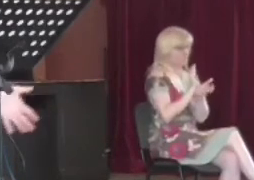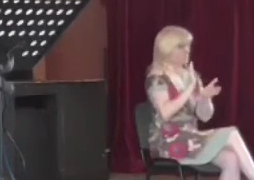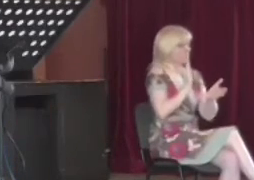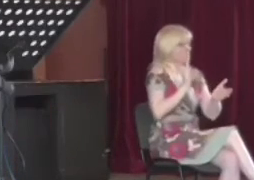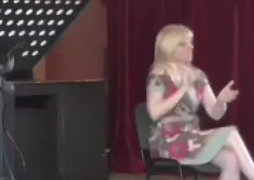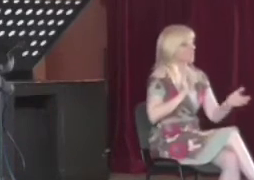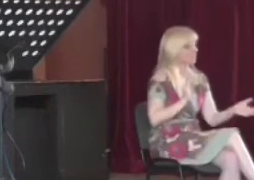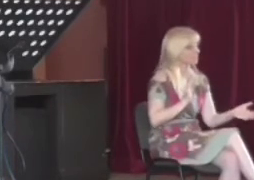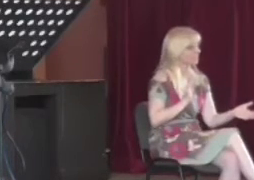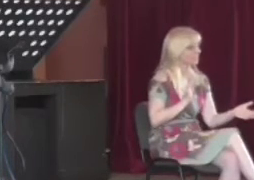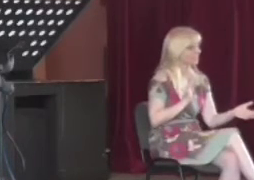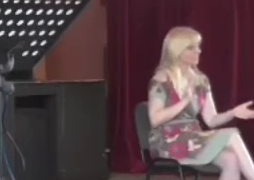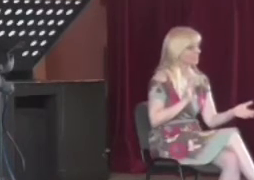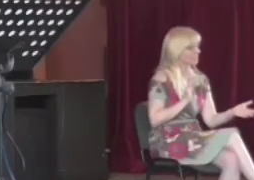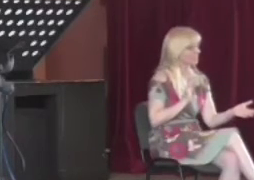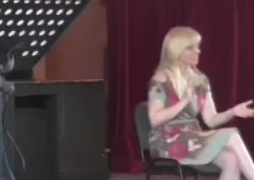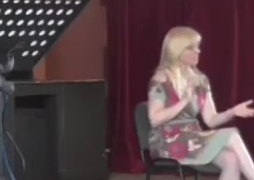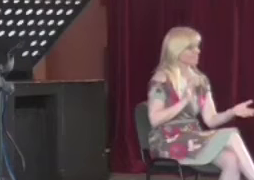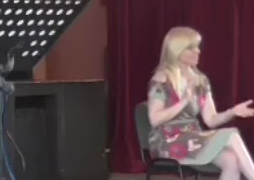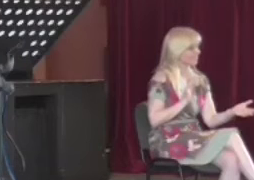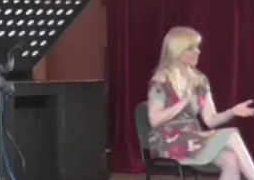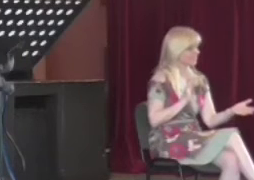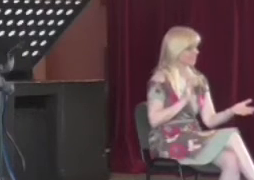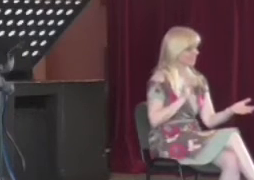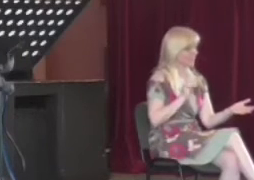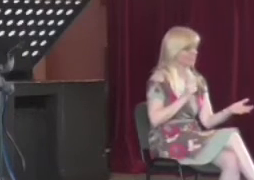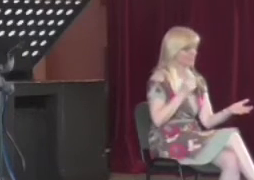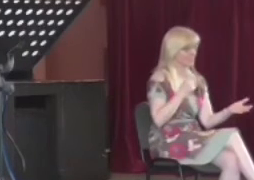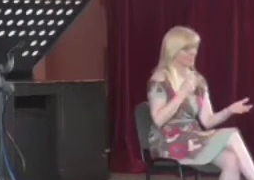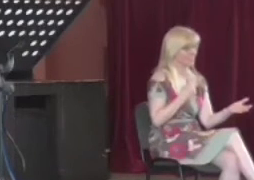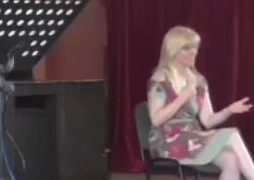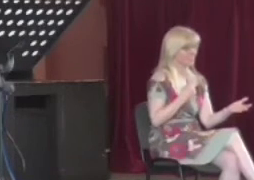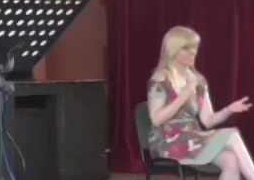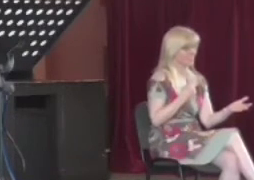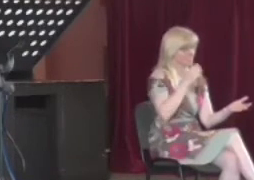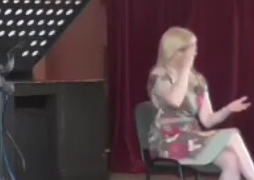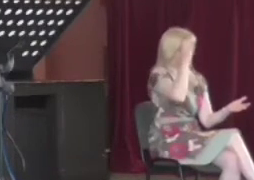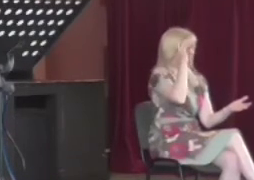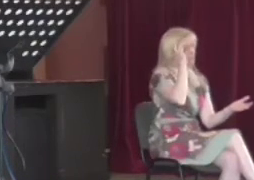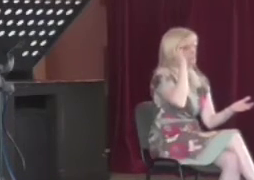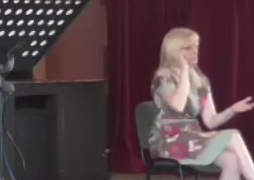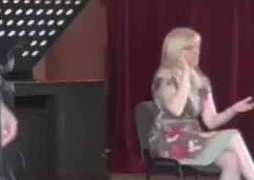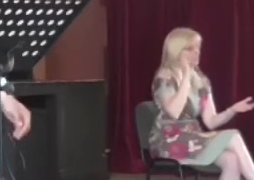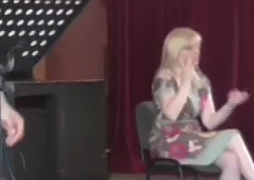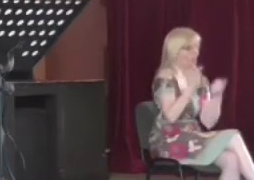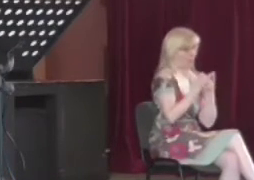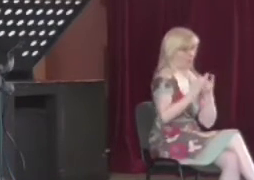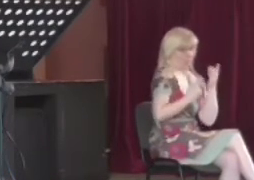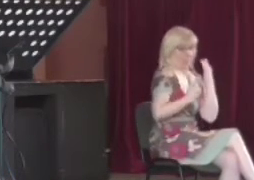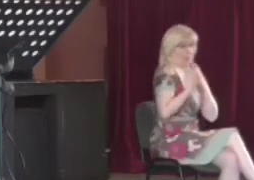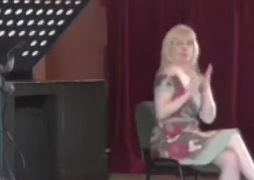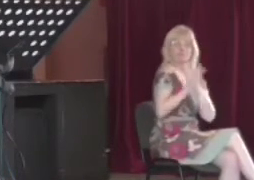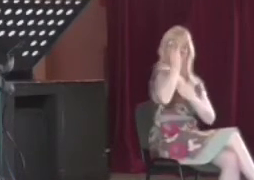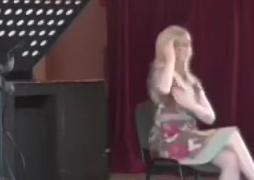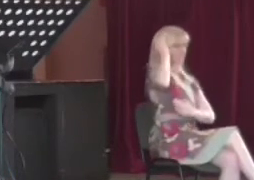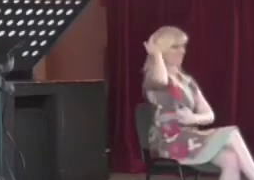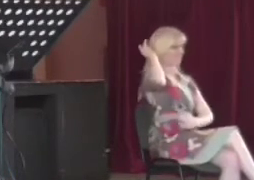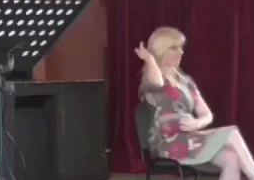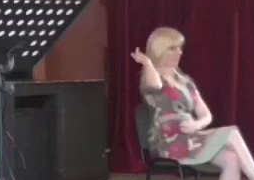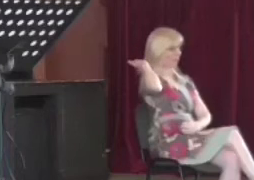we do. We do, because she's been transformed by the power of the Holy Spirit.